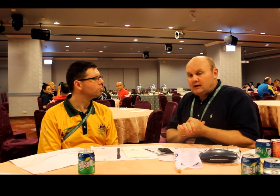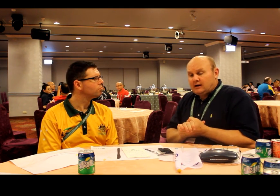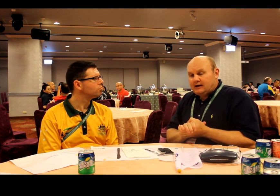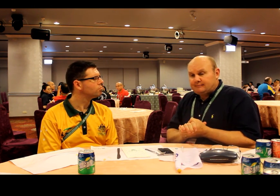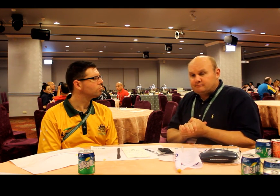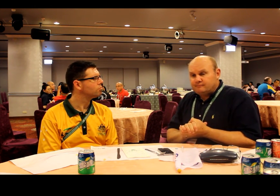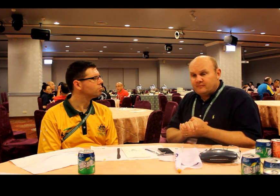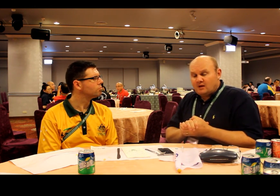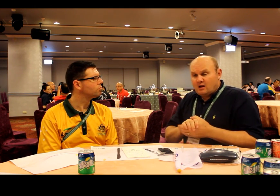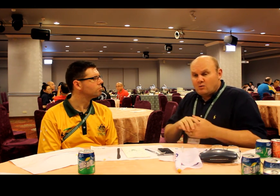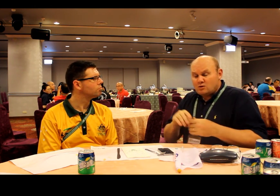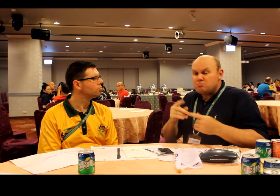to support their needs and requirements.